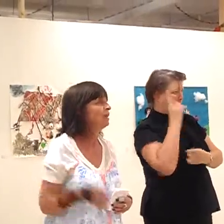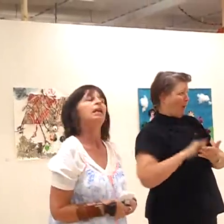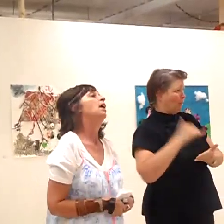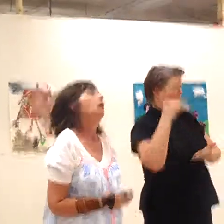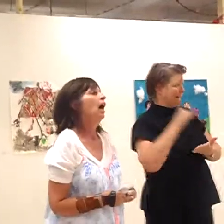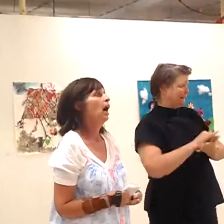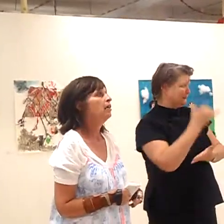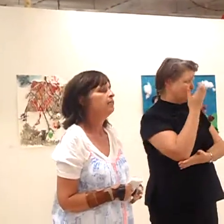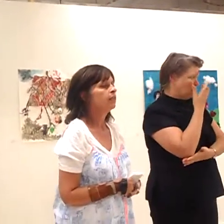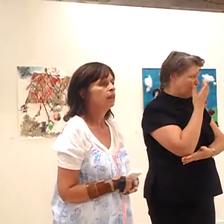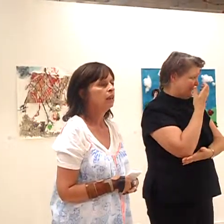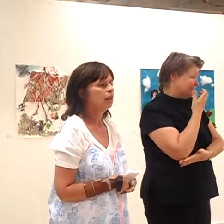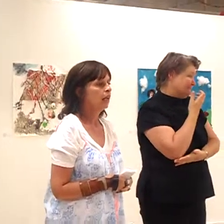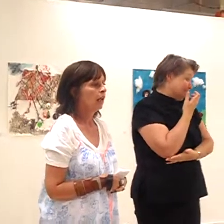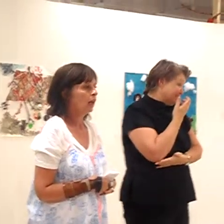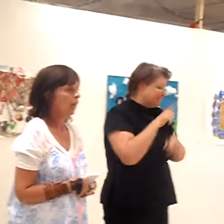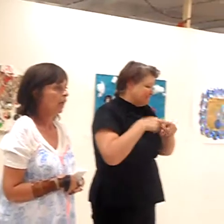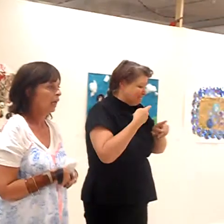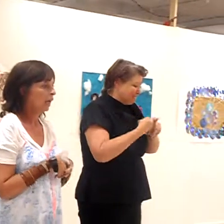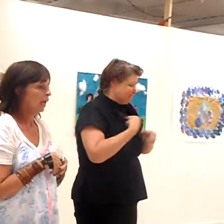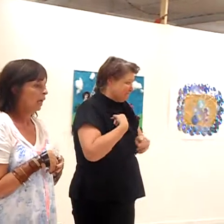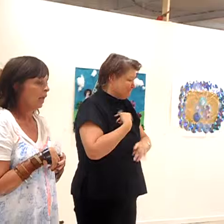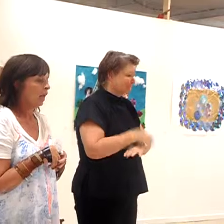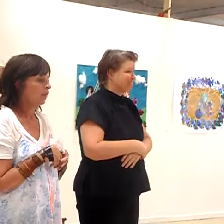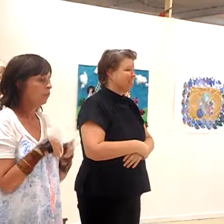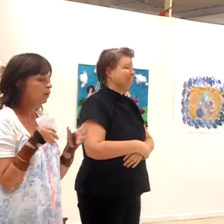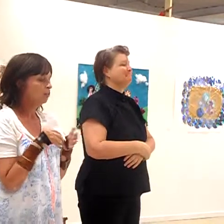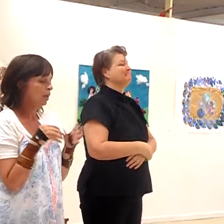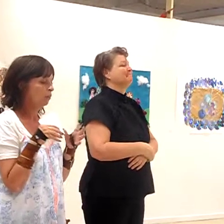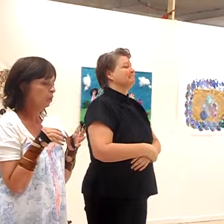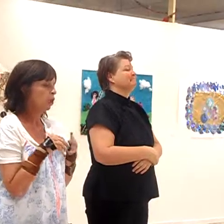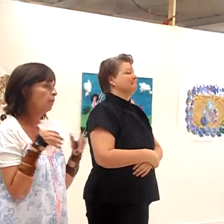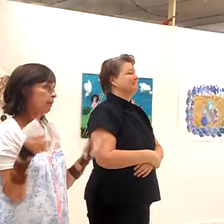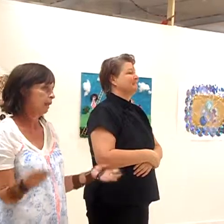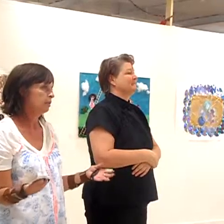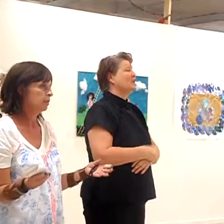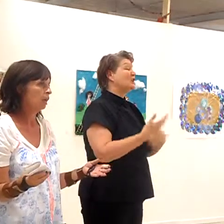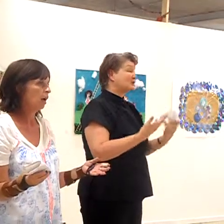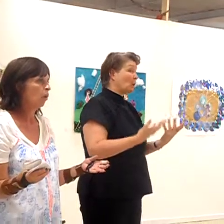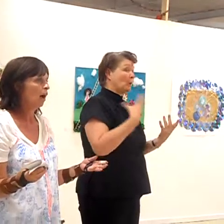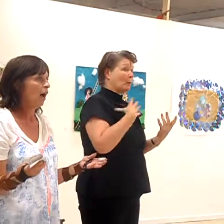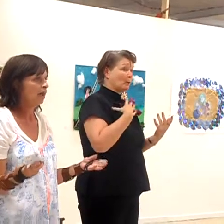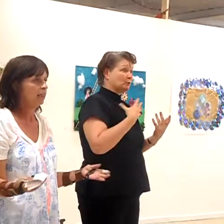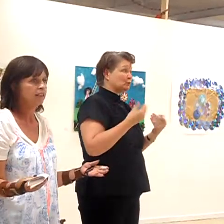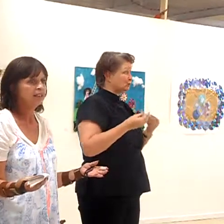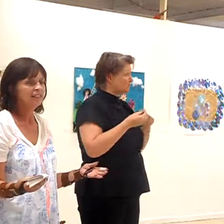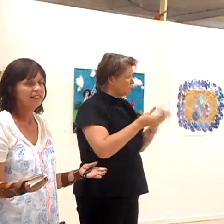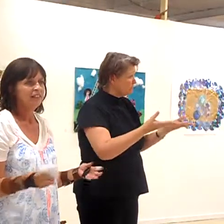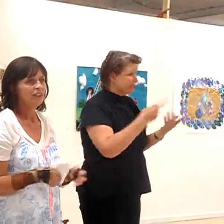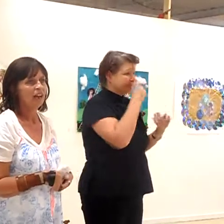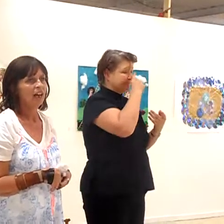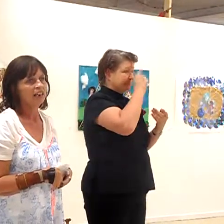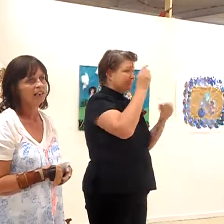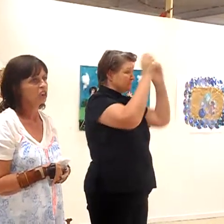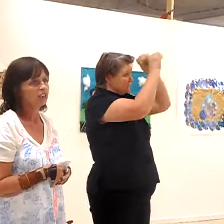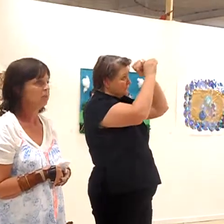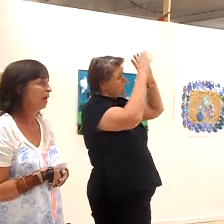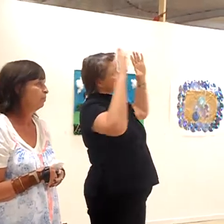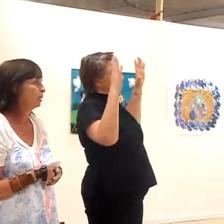can I get my work framed? Well, there's no money, you know, to get work framed just put on walls. We can't advise them